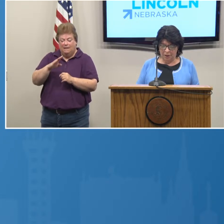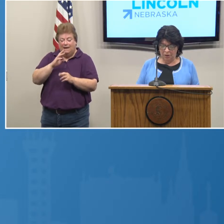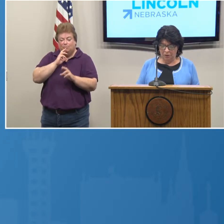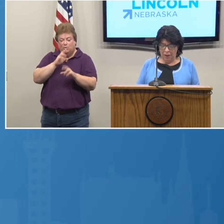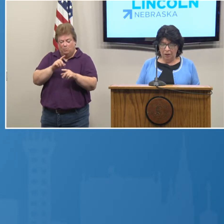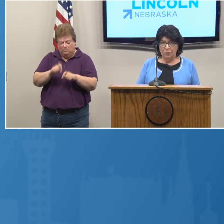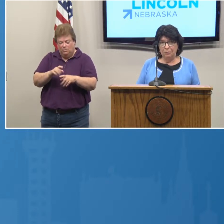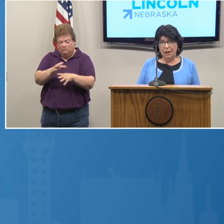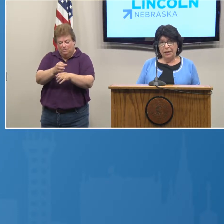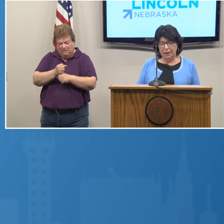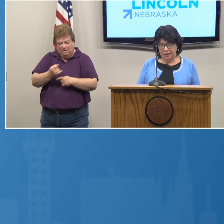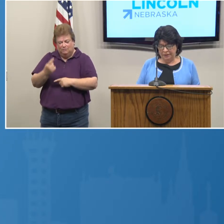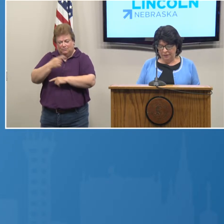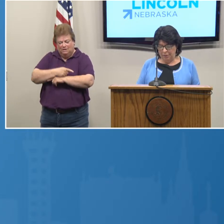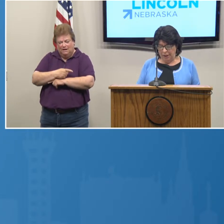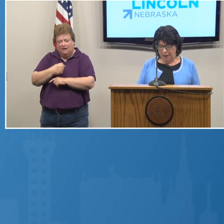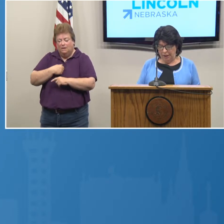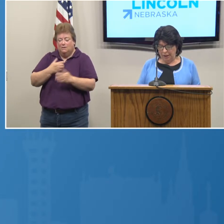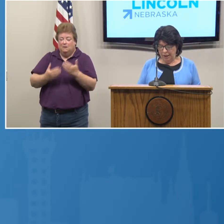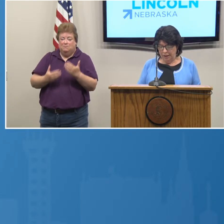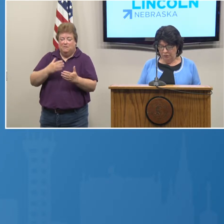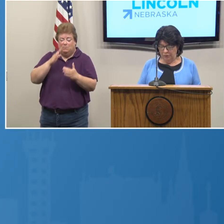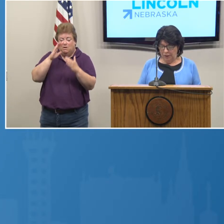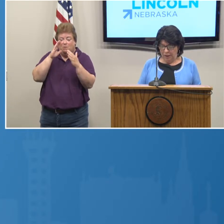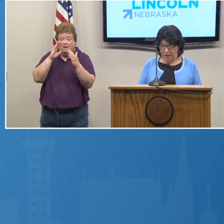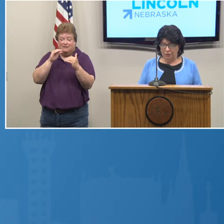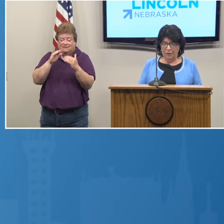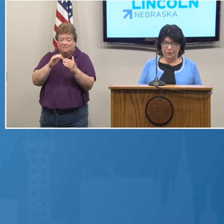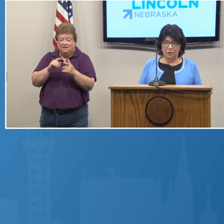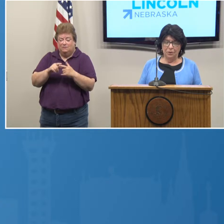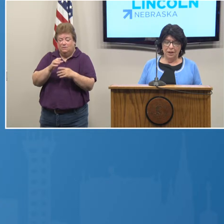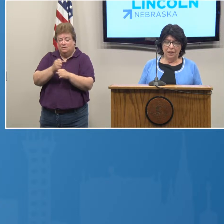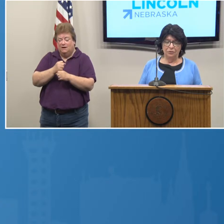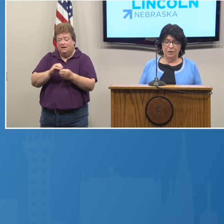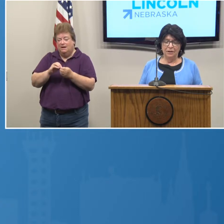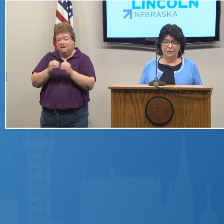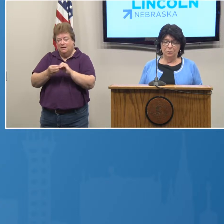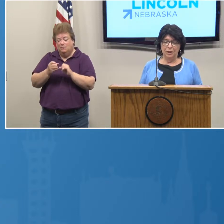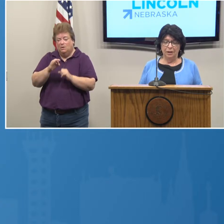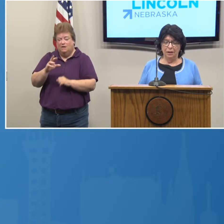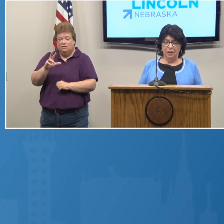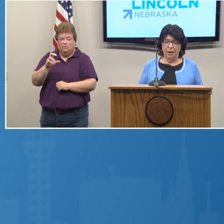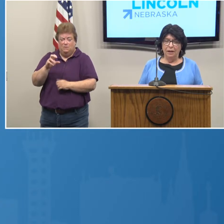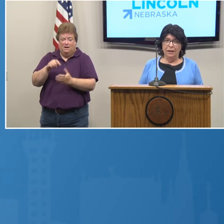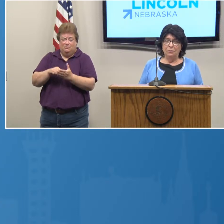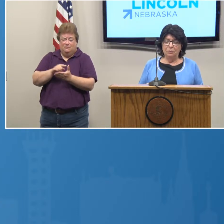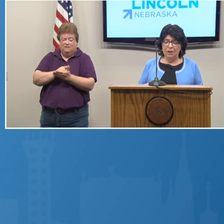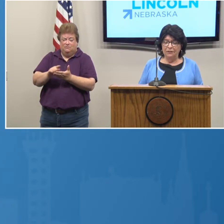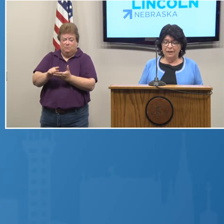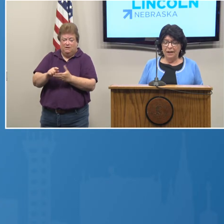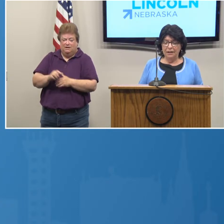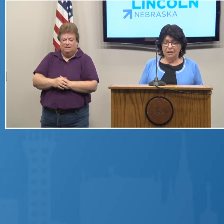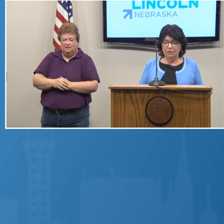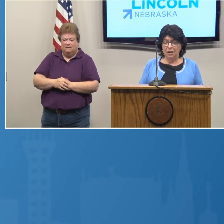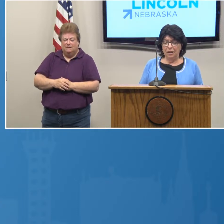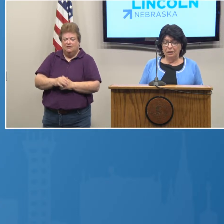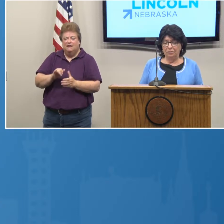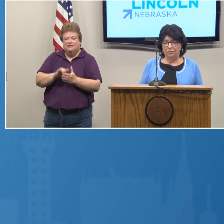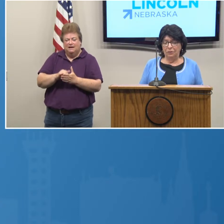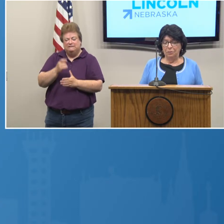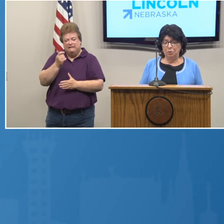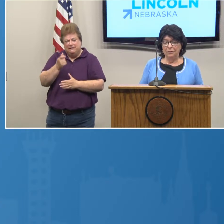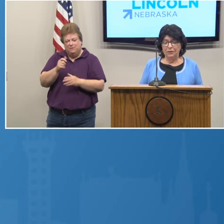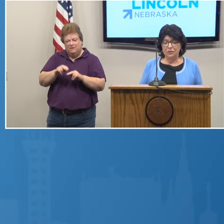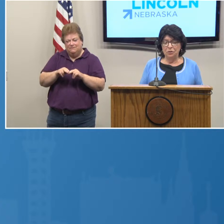and tomorrow, we might anticipate a count of around 300 this week. That would be a slight